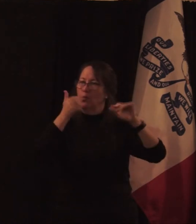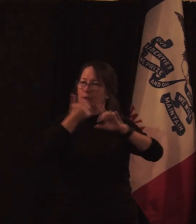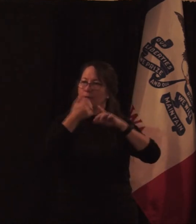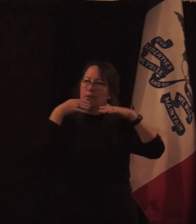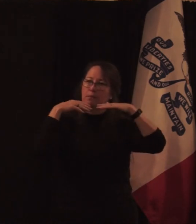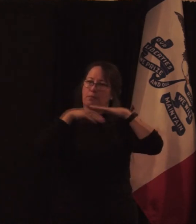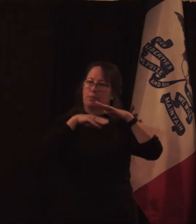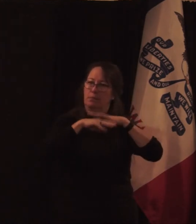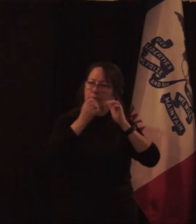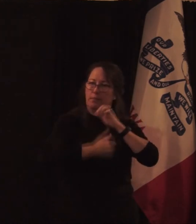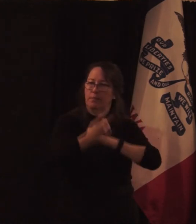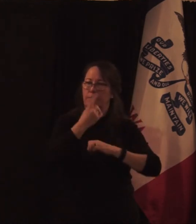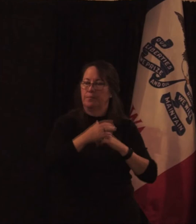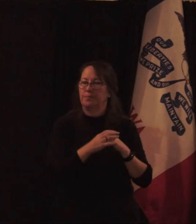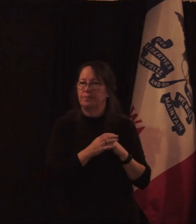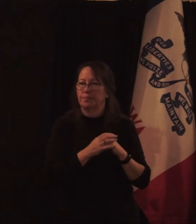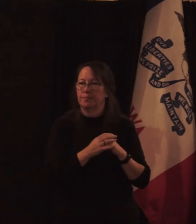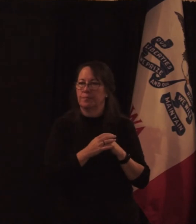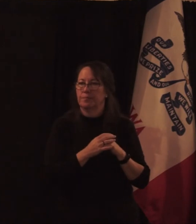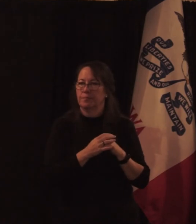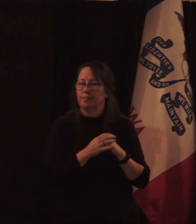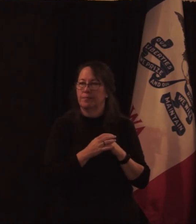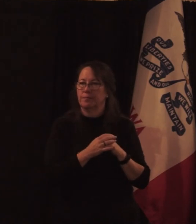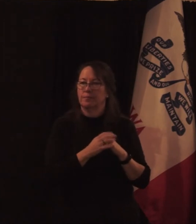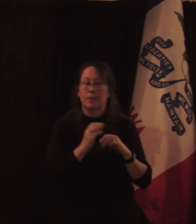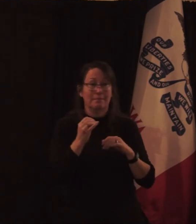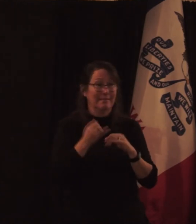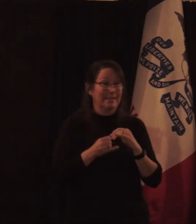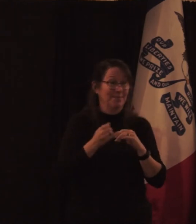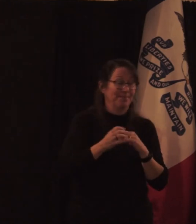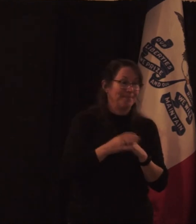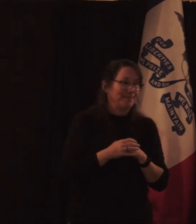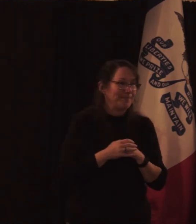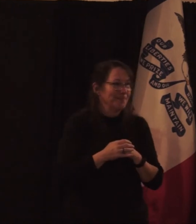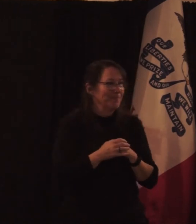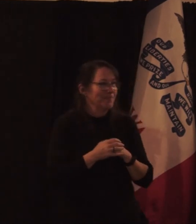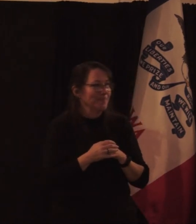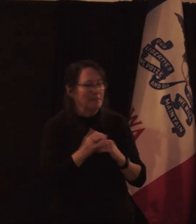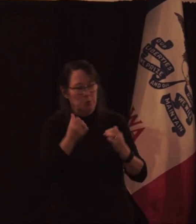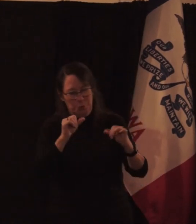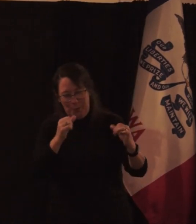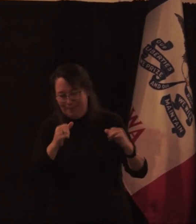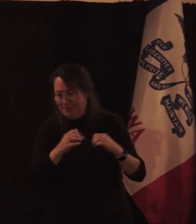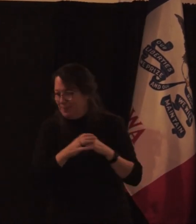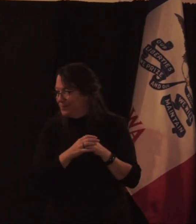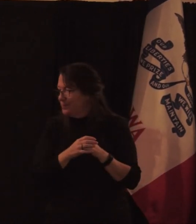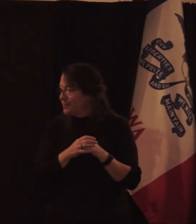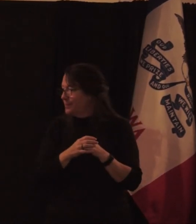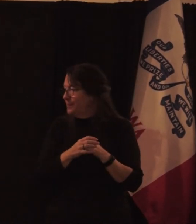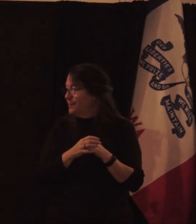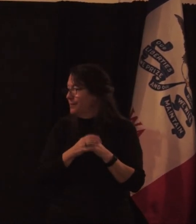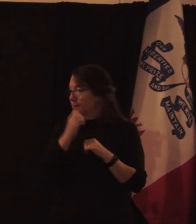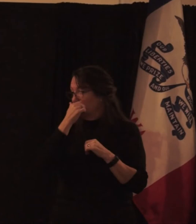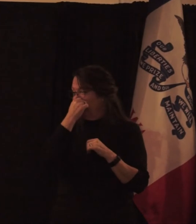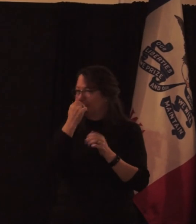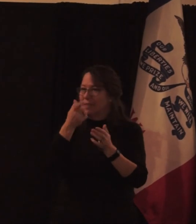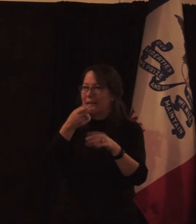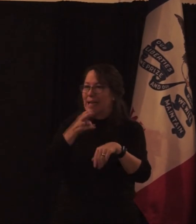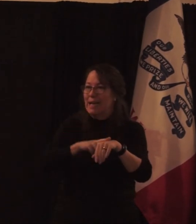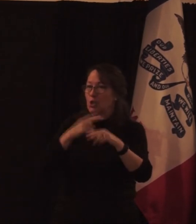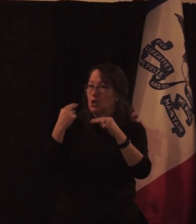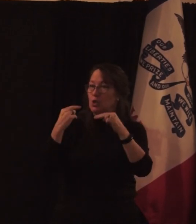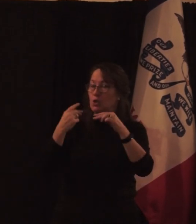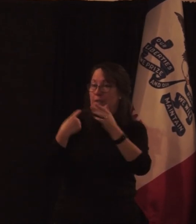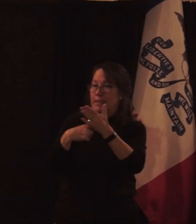accessible to everyone? Well, lastly, I've been trying to get a question in the national debates.